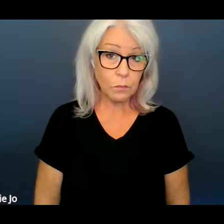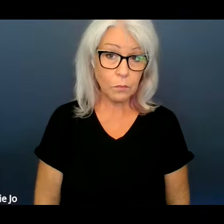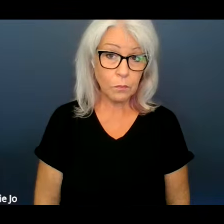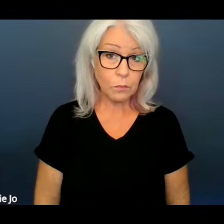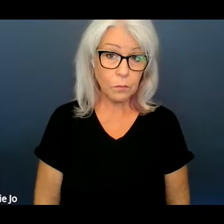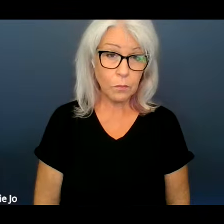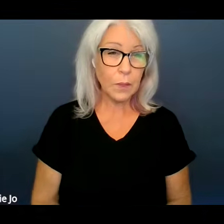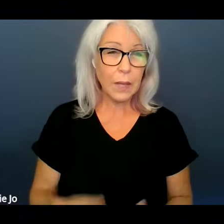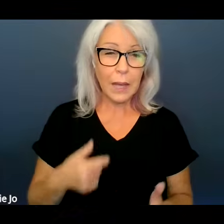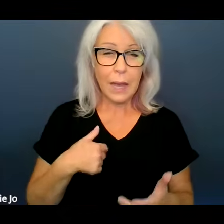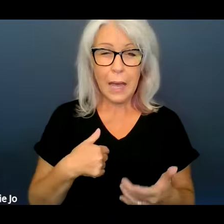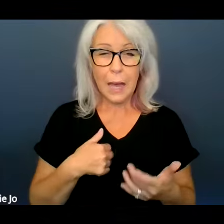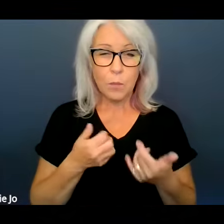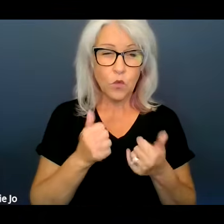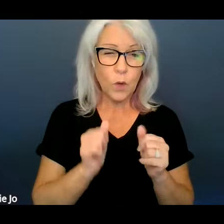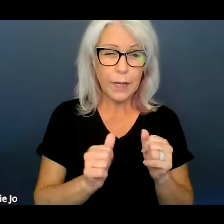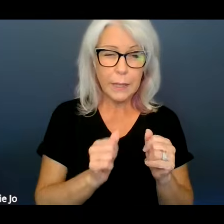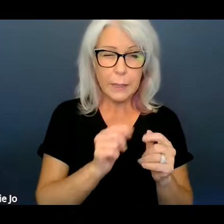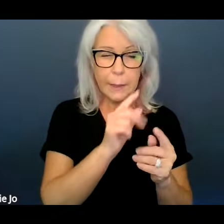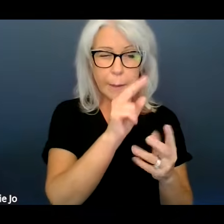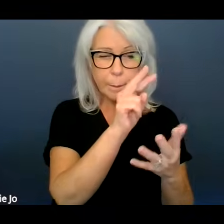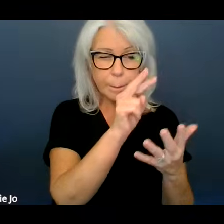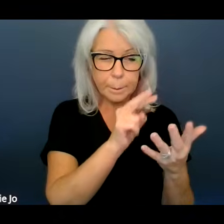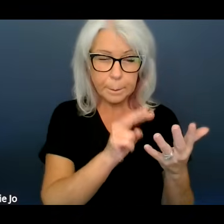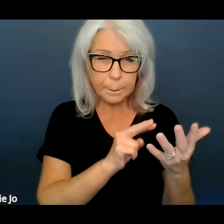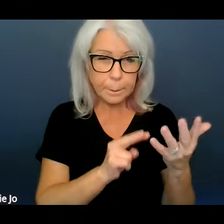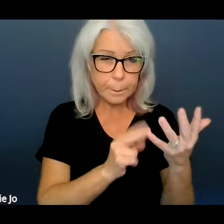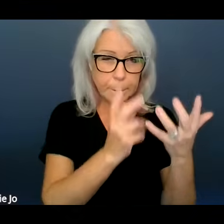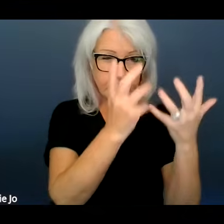I'm trying to line up a couple words here. Okay.